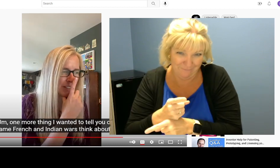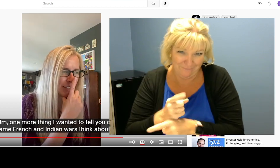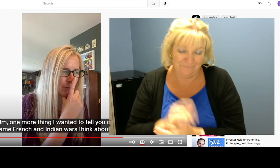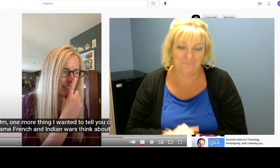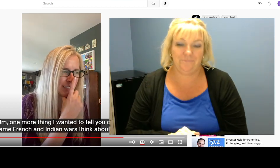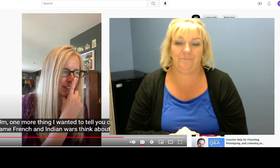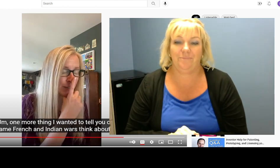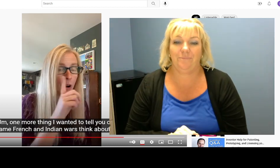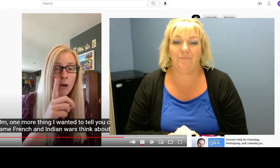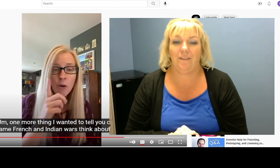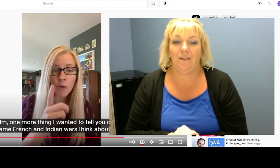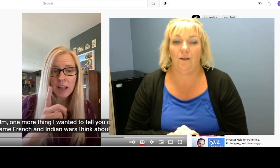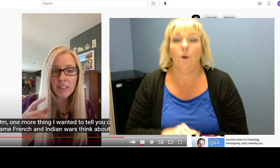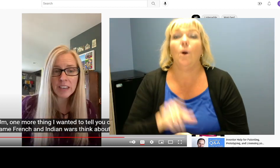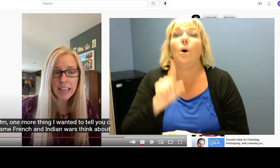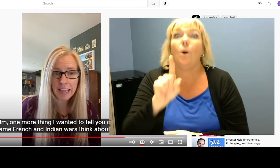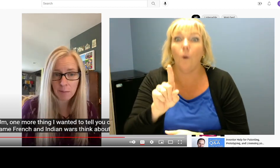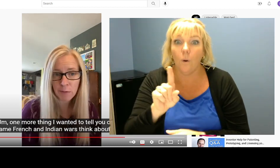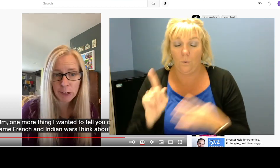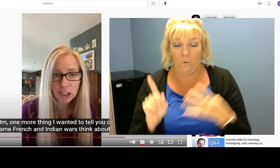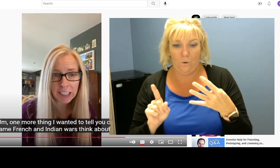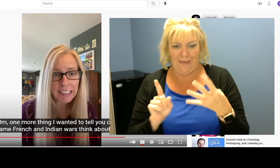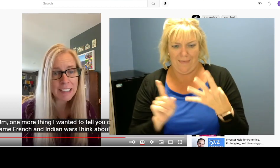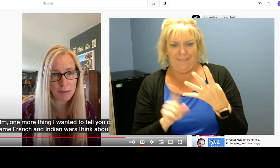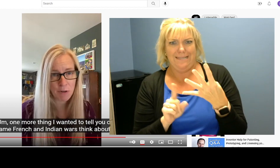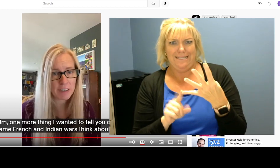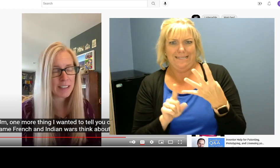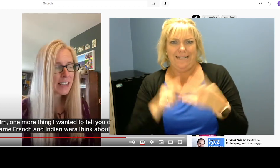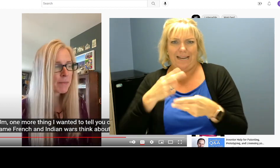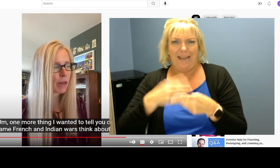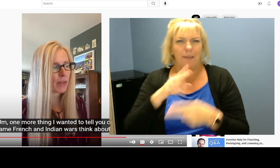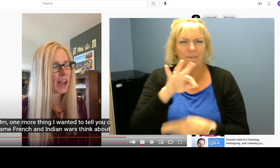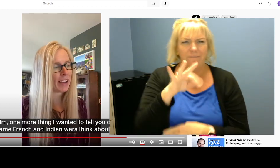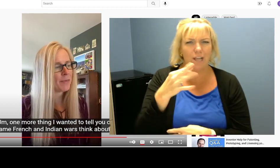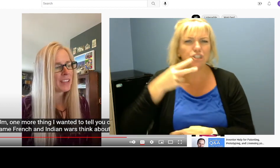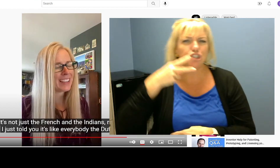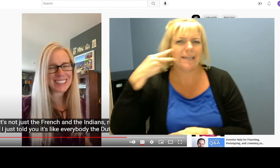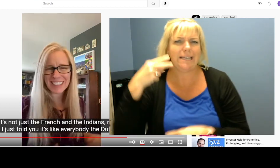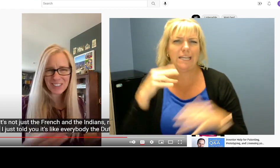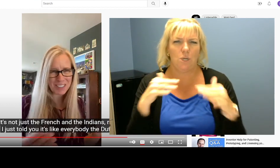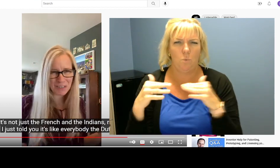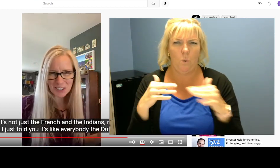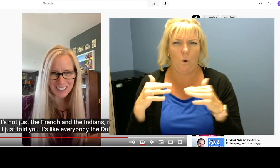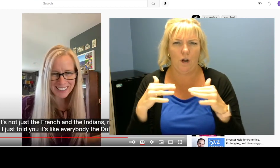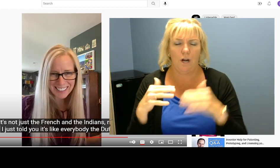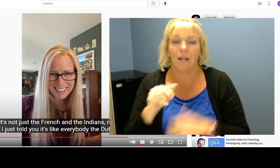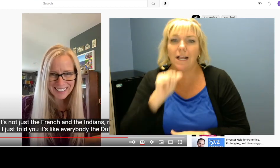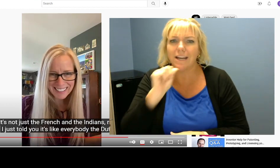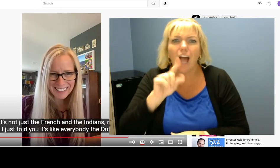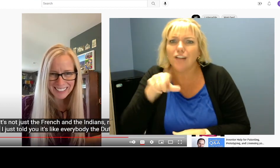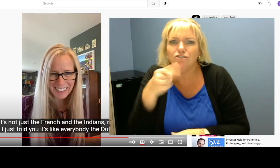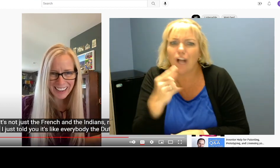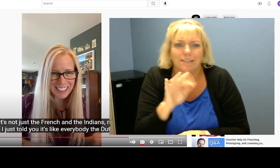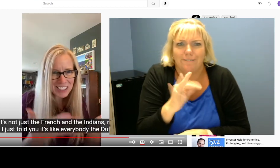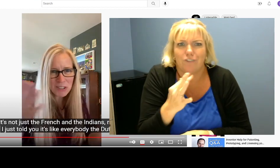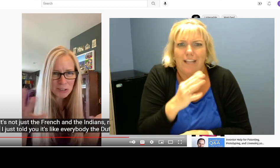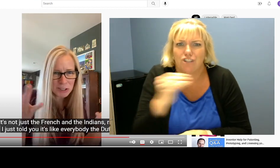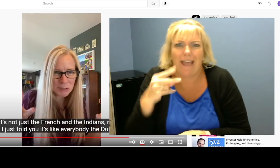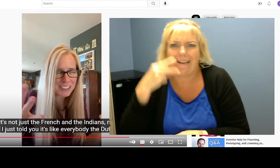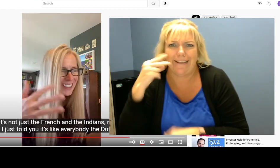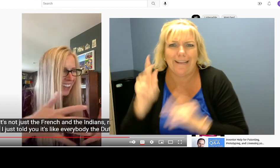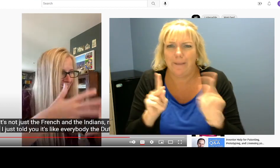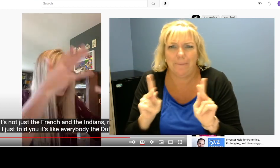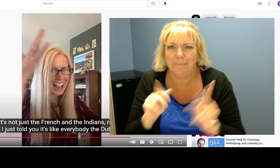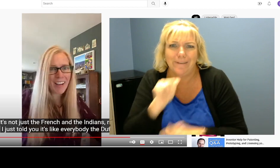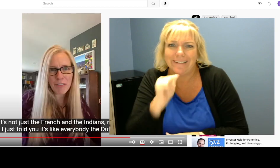One more thing I wanted to tell you. Oh, the name, French and Indian Wars. Think about that. It's not just the French and the Indians, right? I just told you,